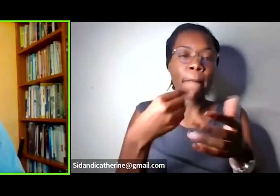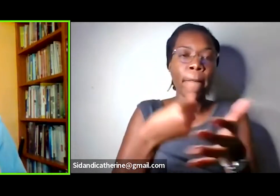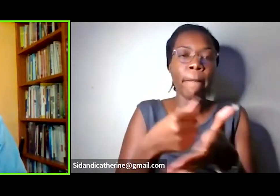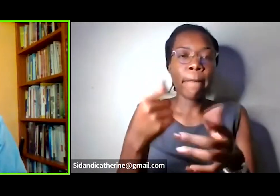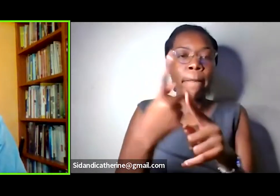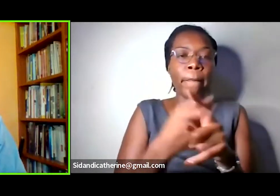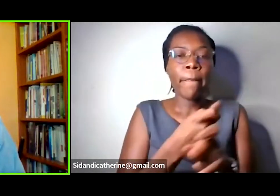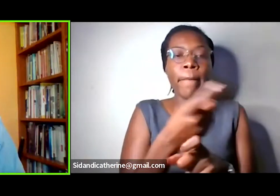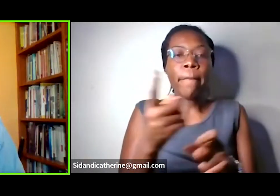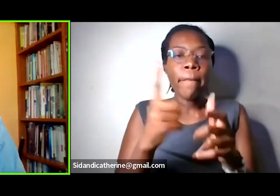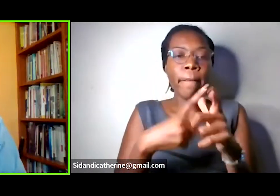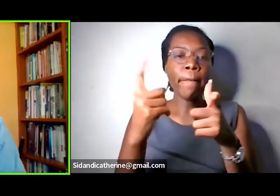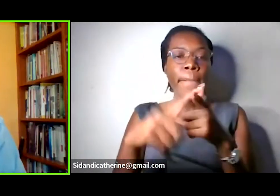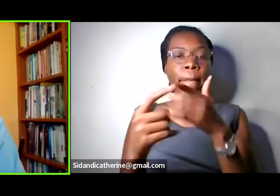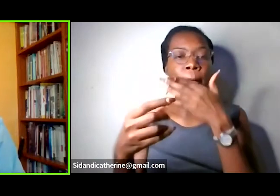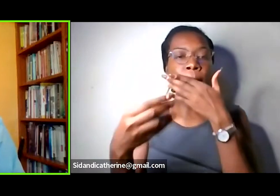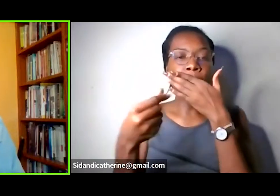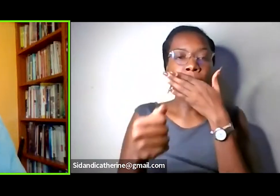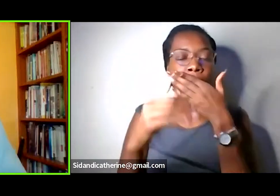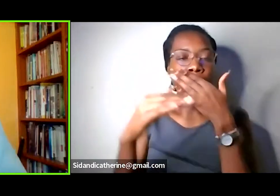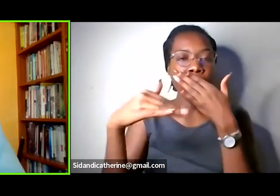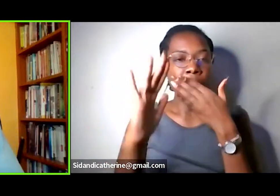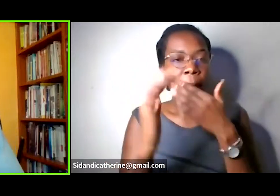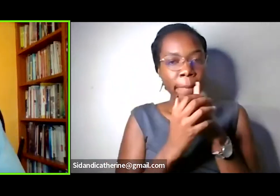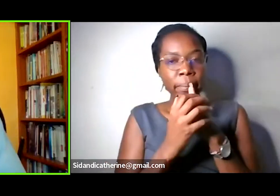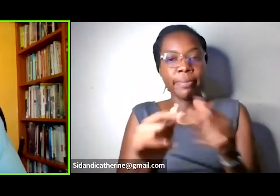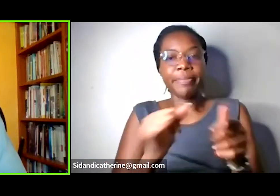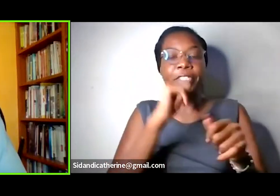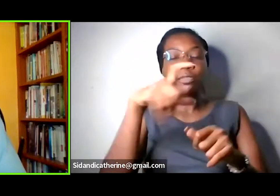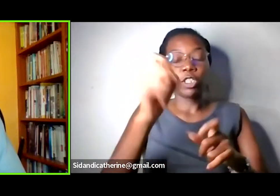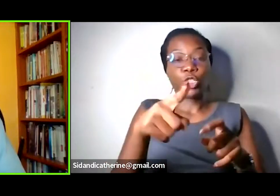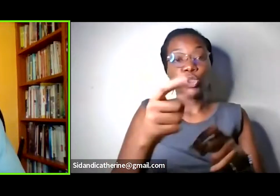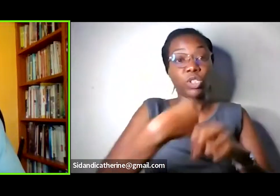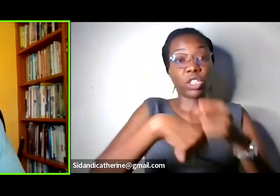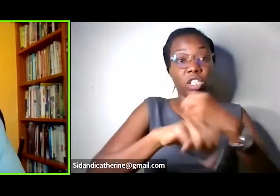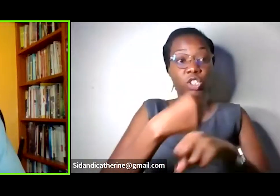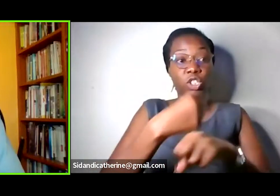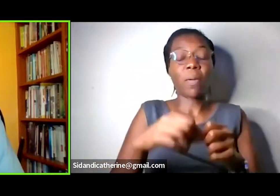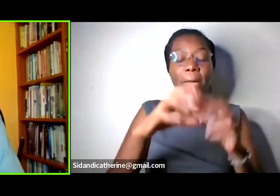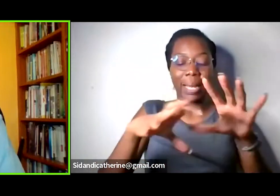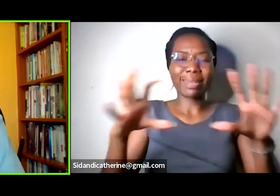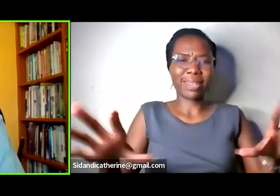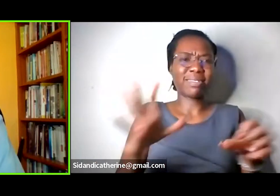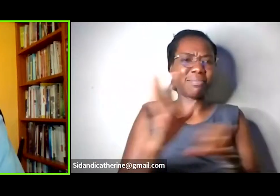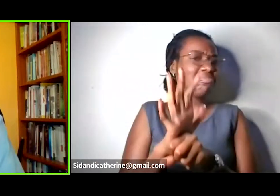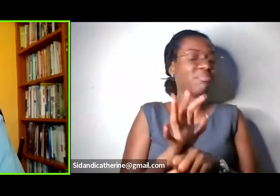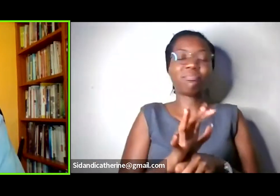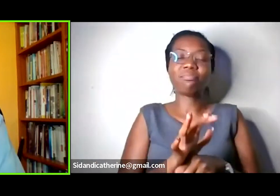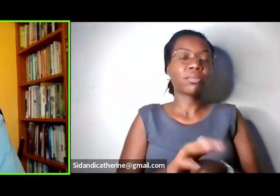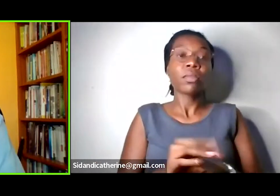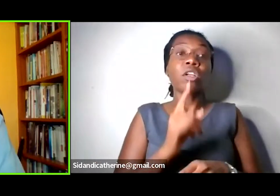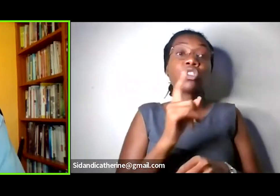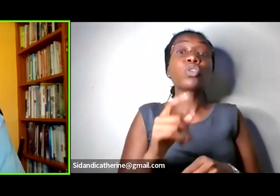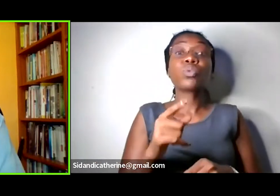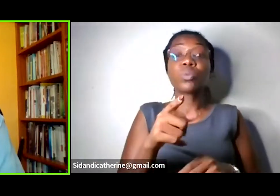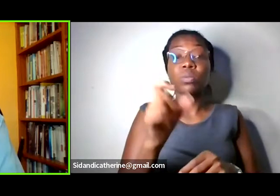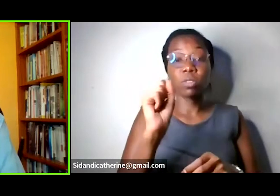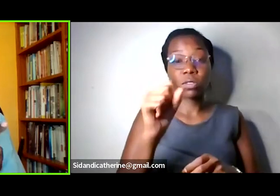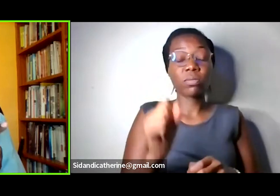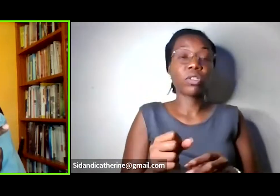so if you purchase, and now they've enjoyed your service, there